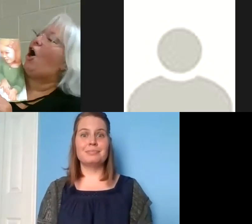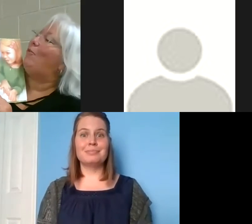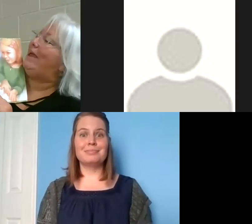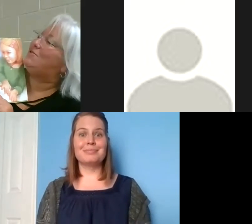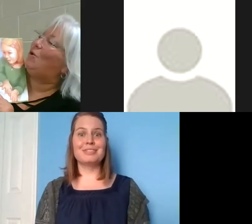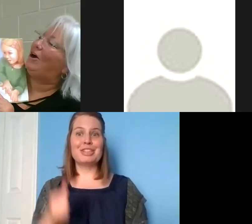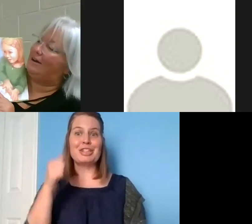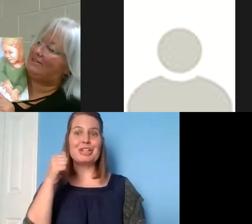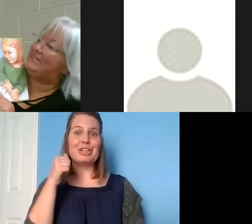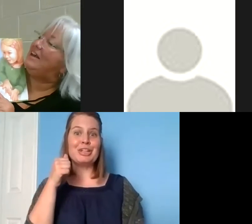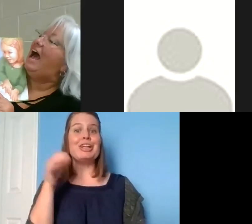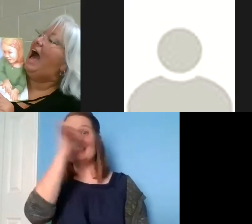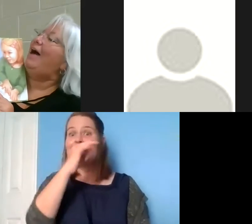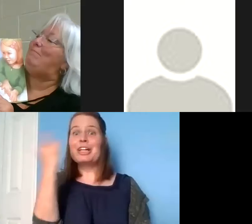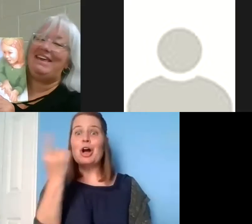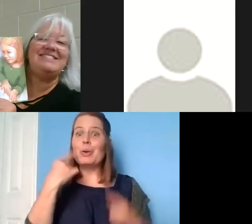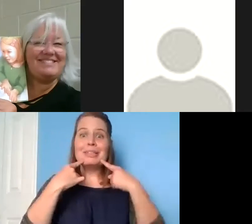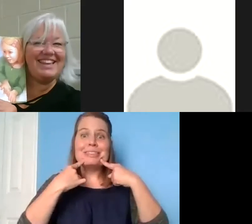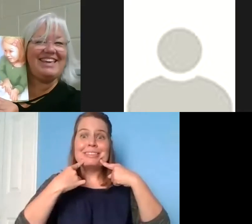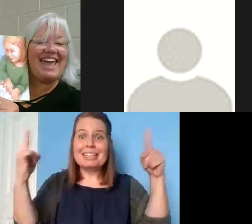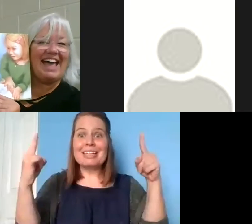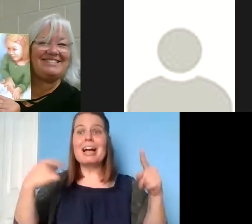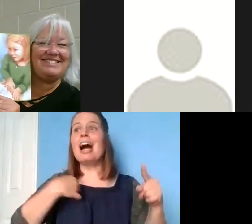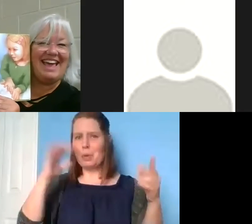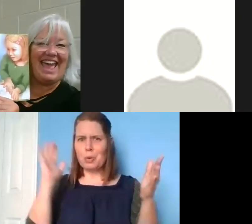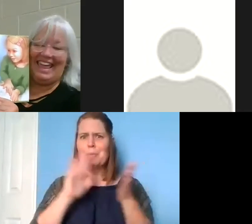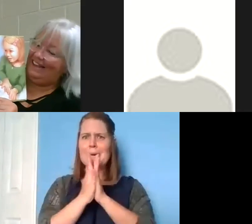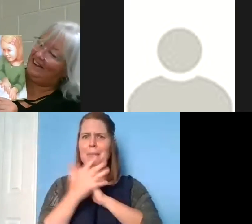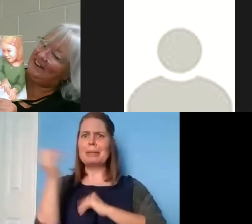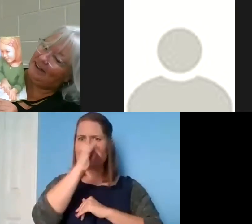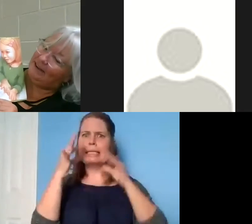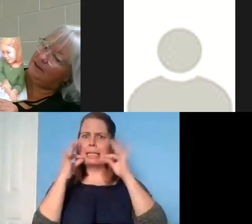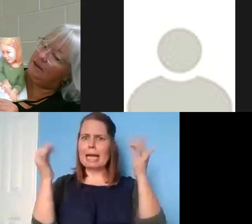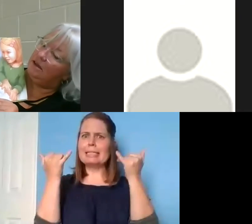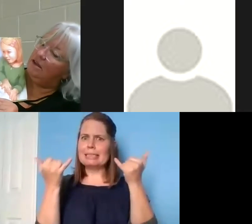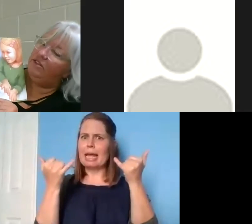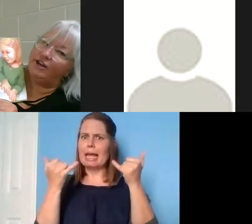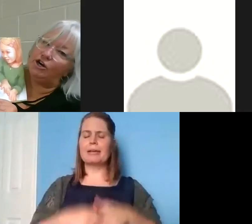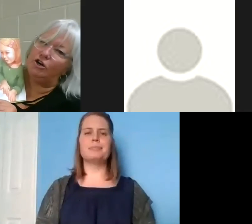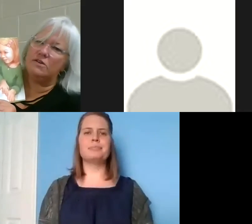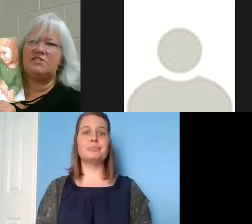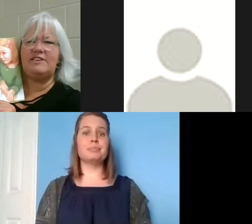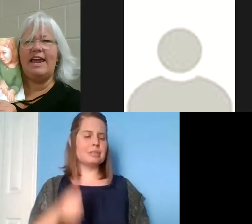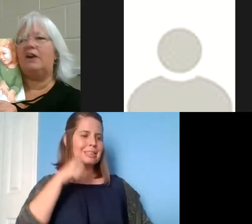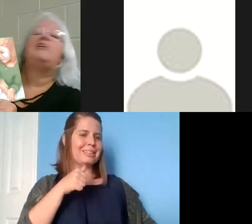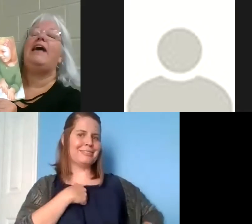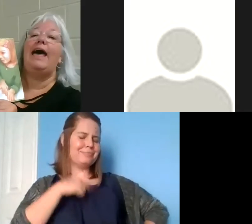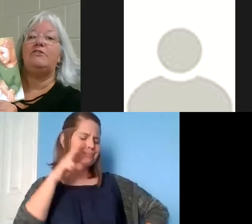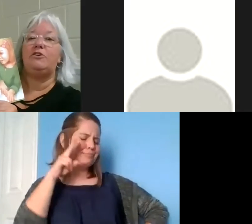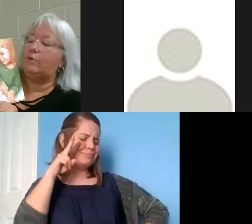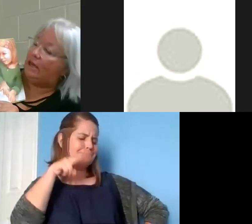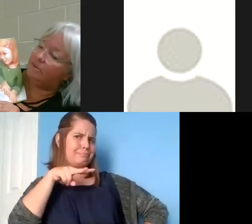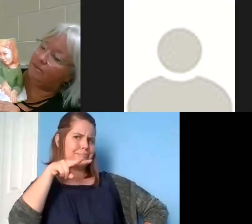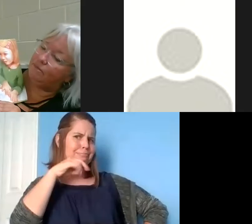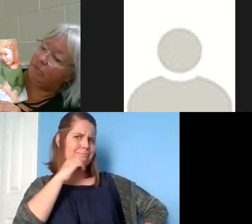Silly always works. I'll be a silly cat today. The girl stared